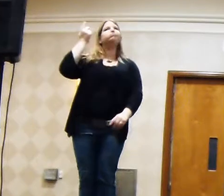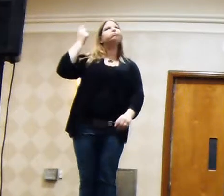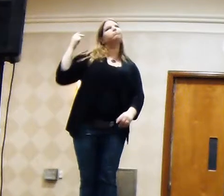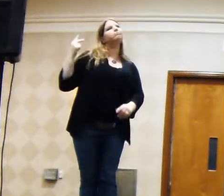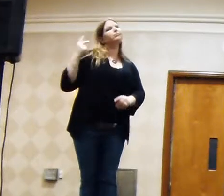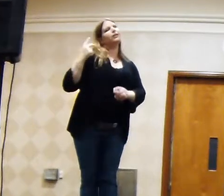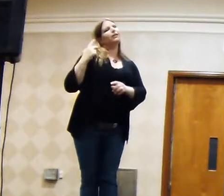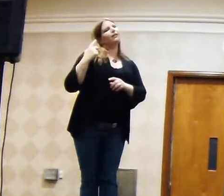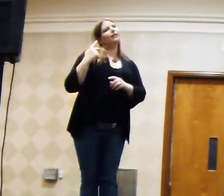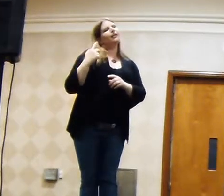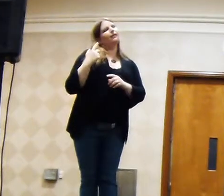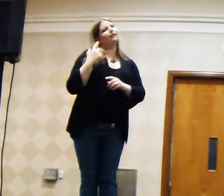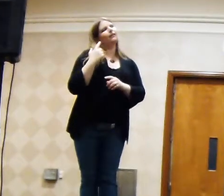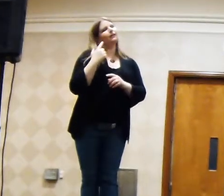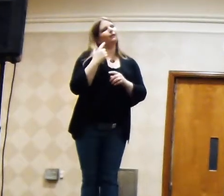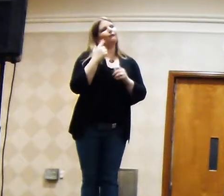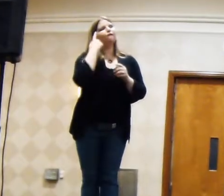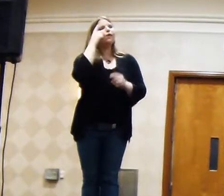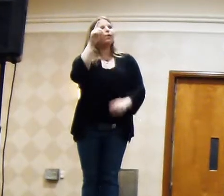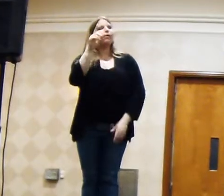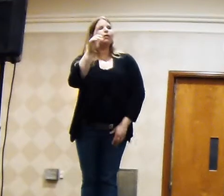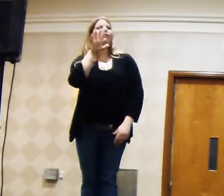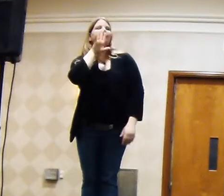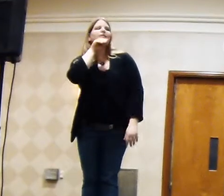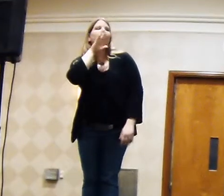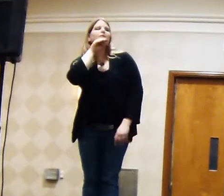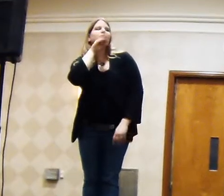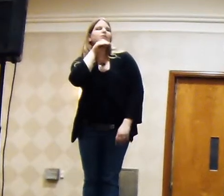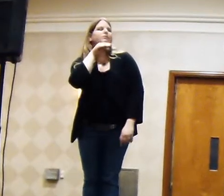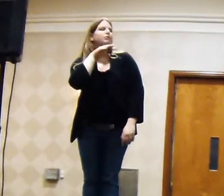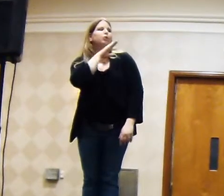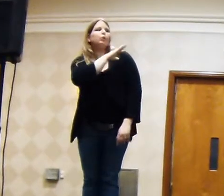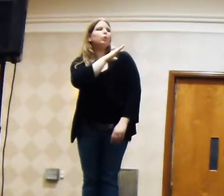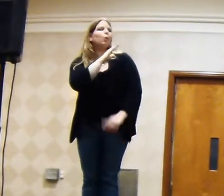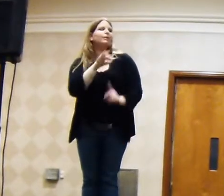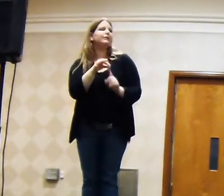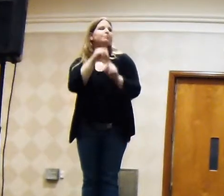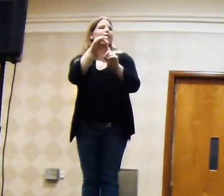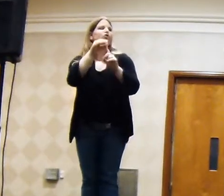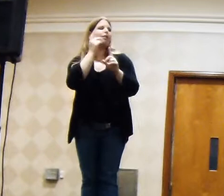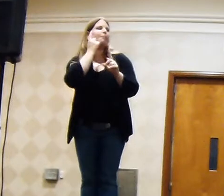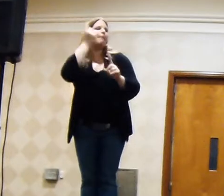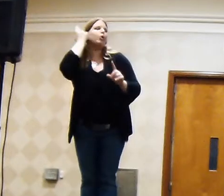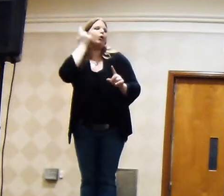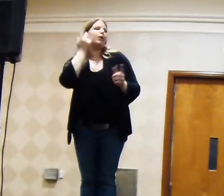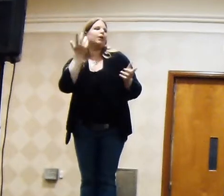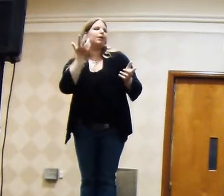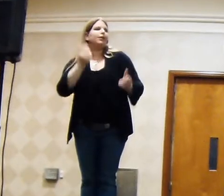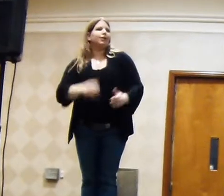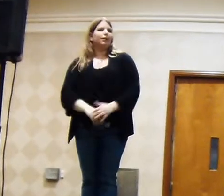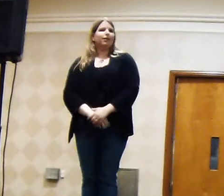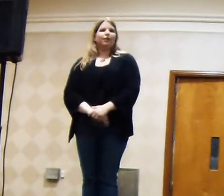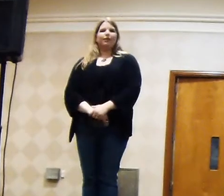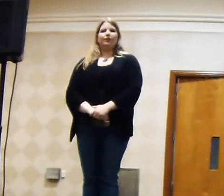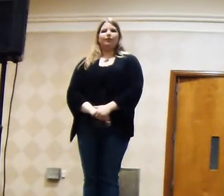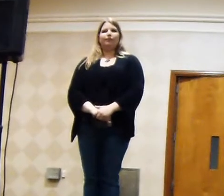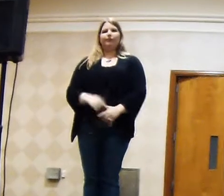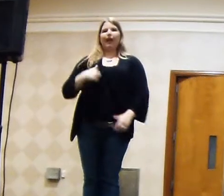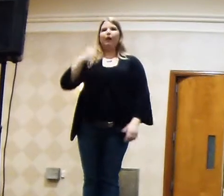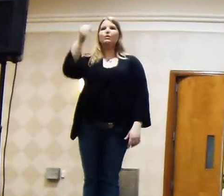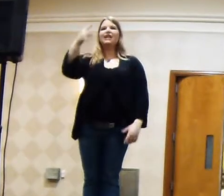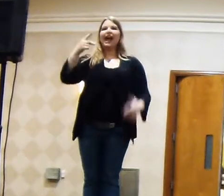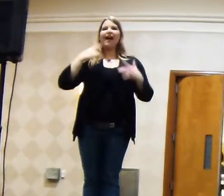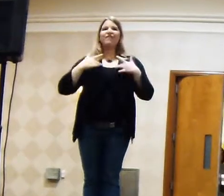when someone mentions Howard the Duck? What is your recollection that you're personally kind of connected to? I was half